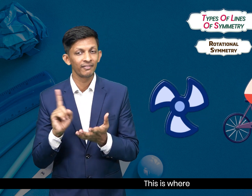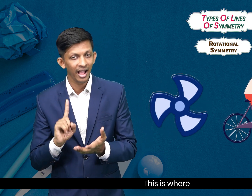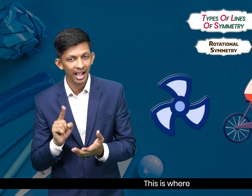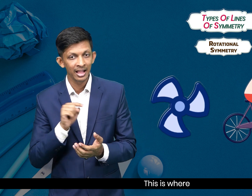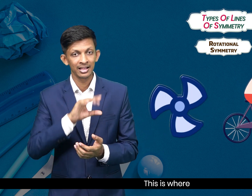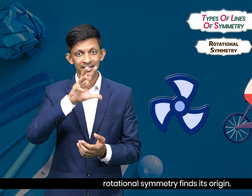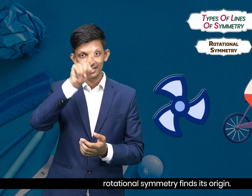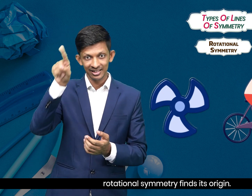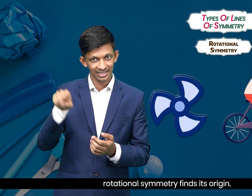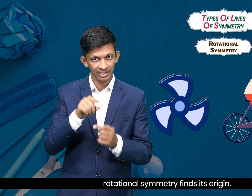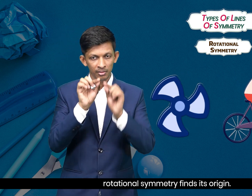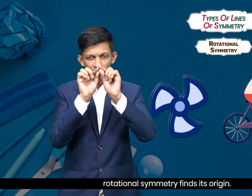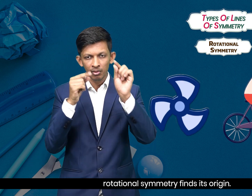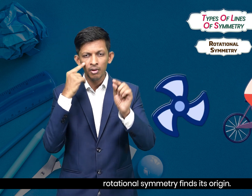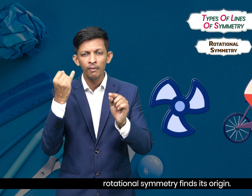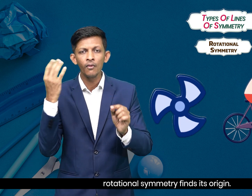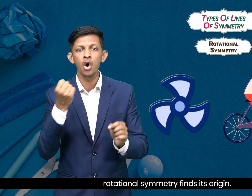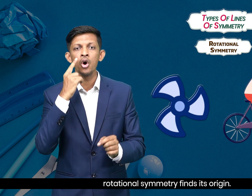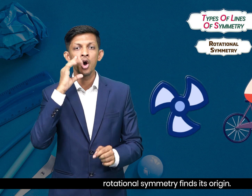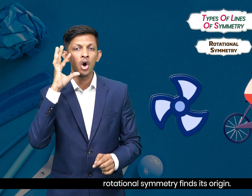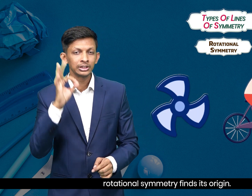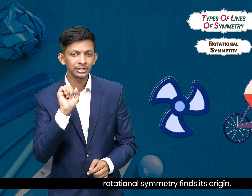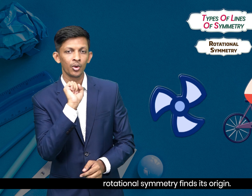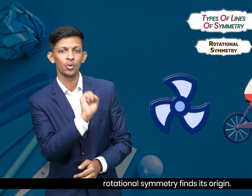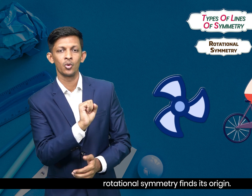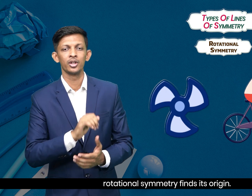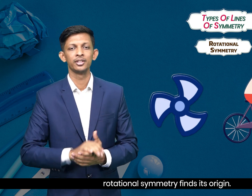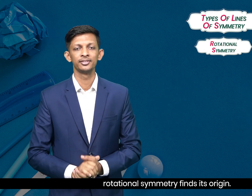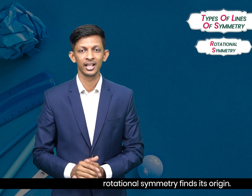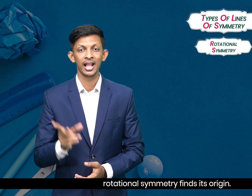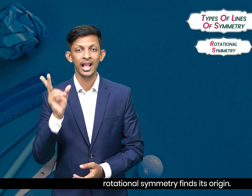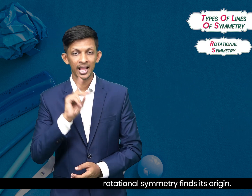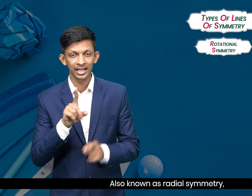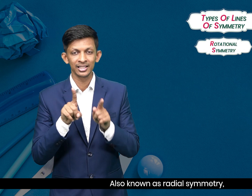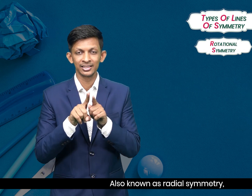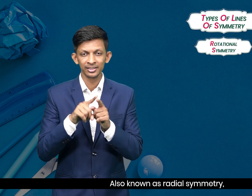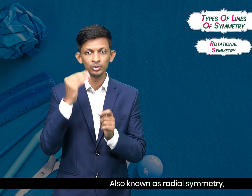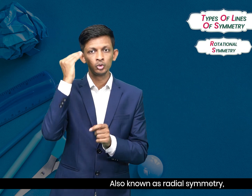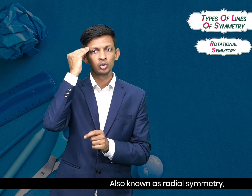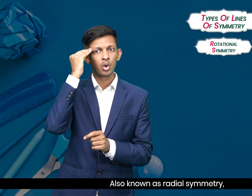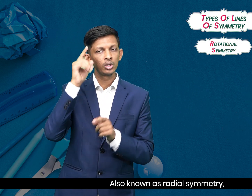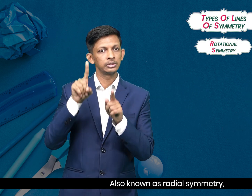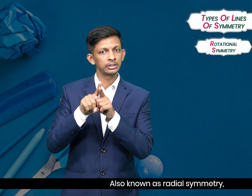This is where rotational symmetry finds its origin. Also known as radial